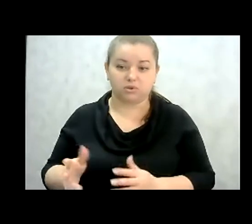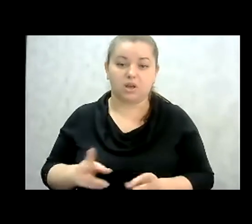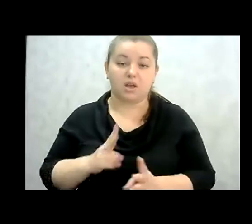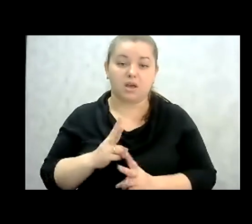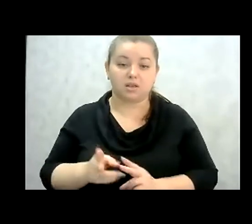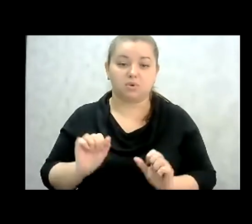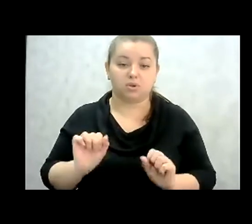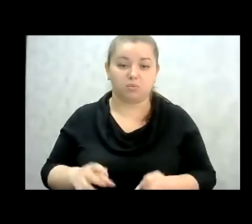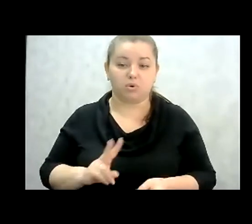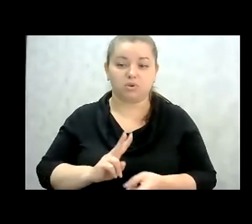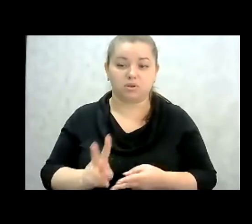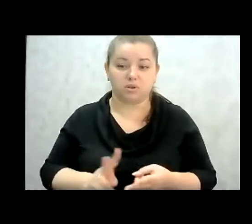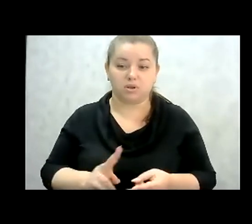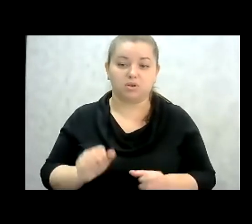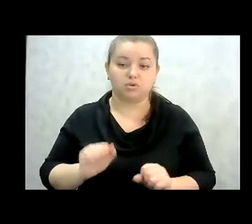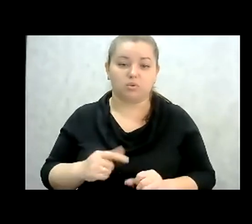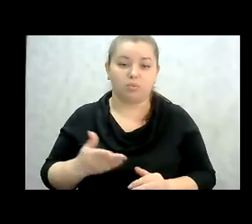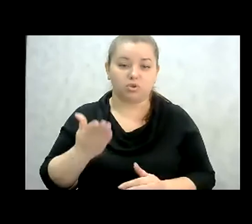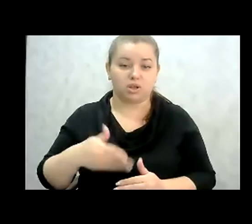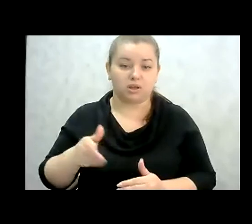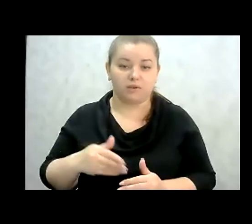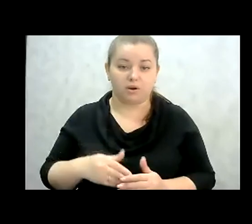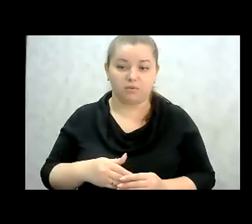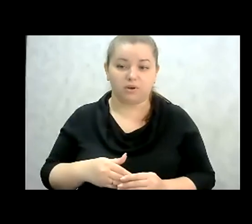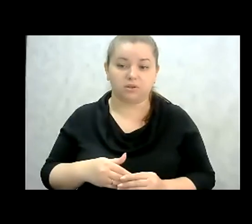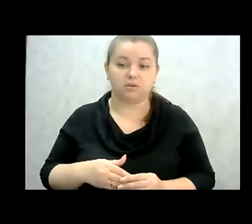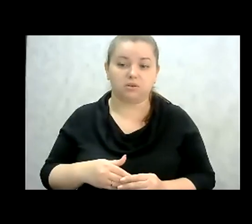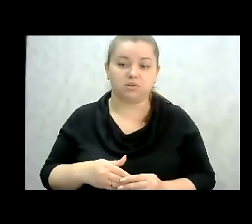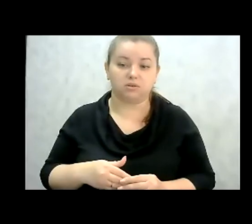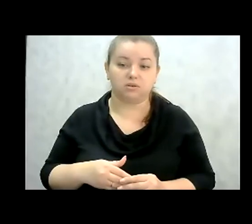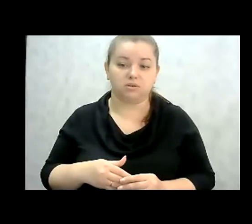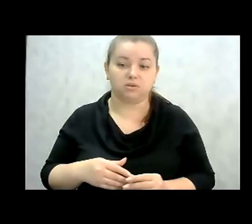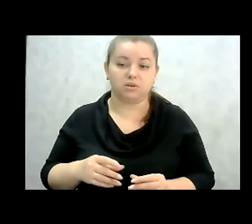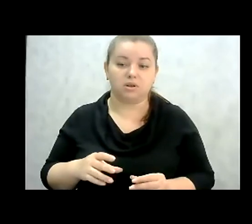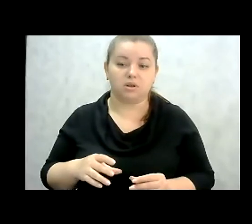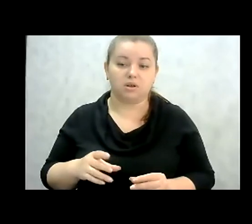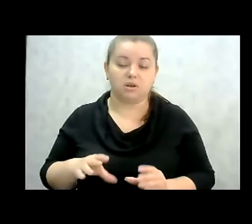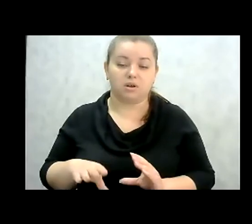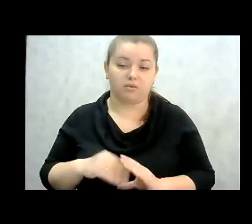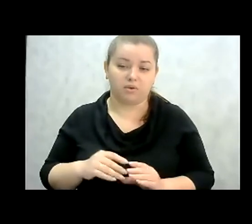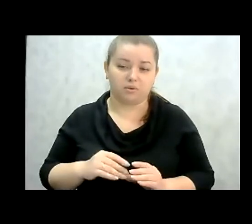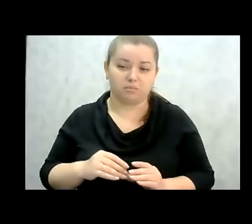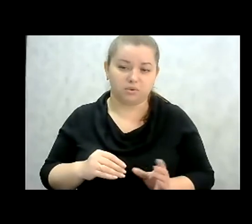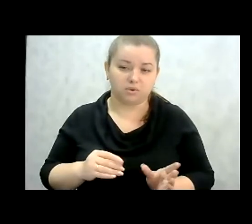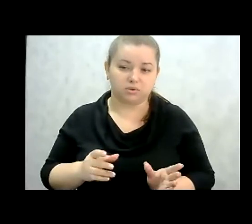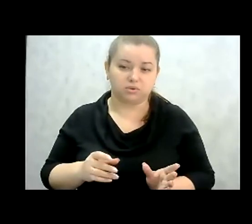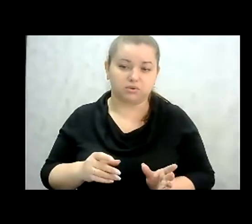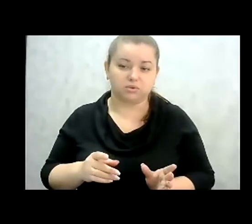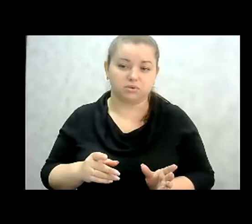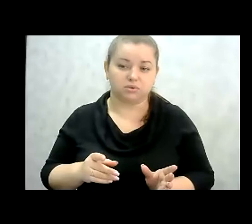commissions, will not change drastically. However, some changes may